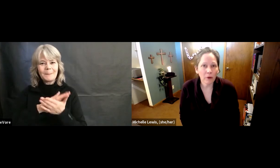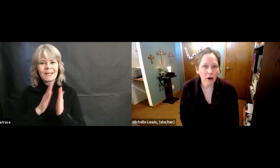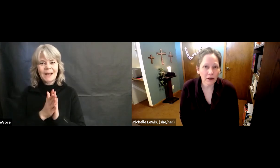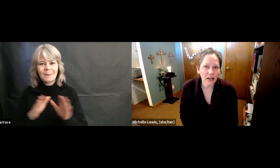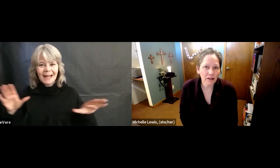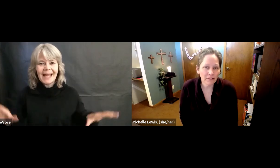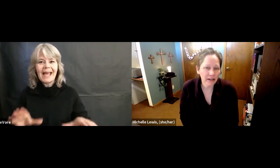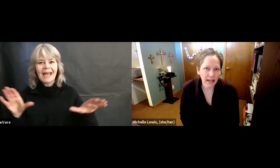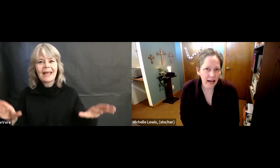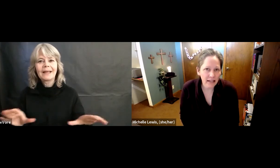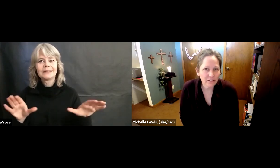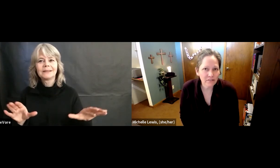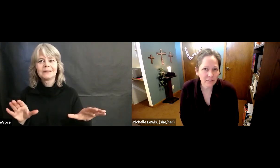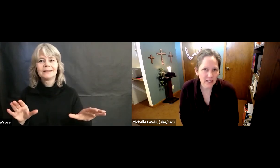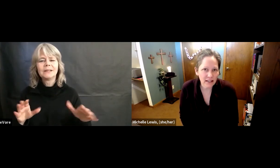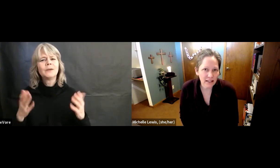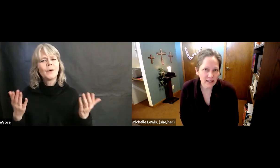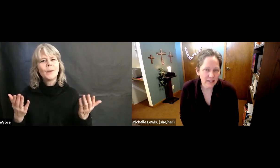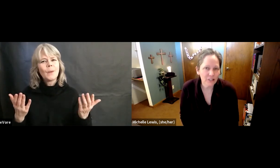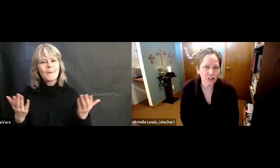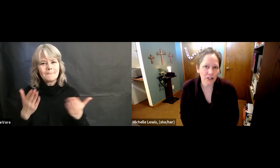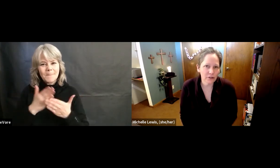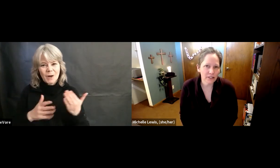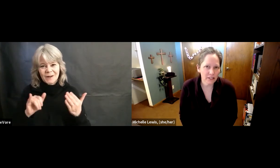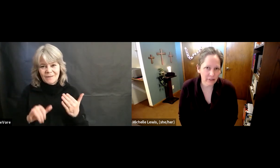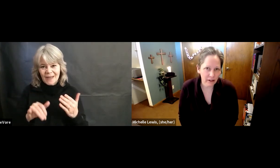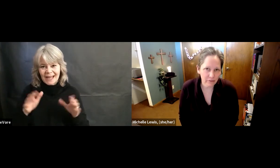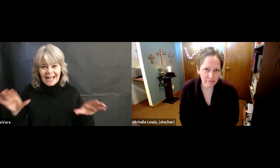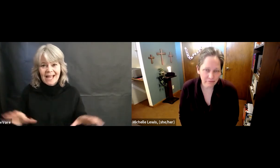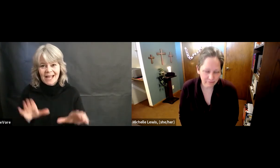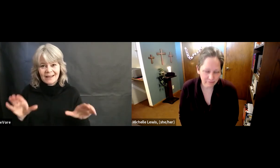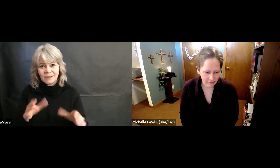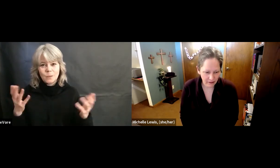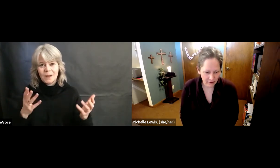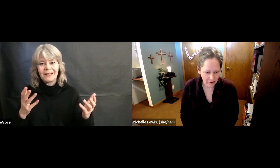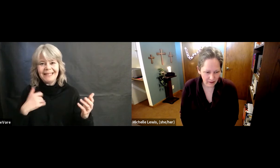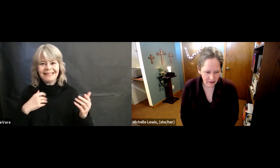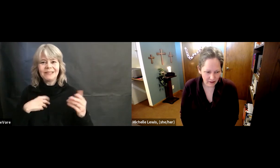And part of an active faith is generous giving.